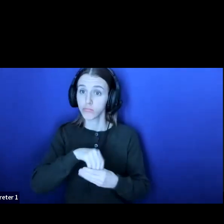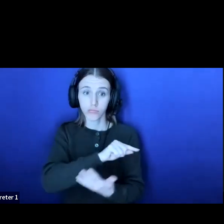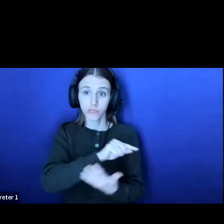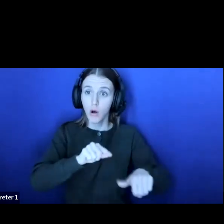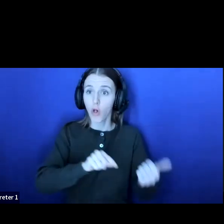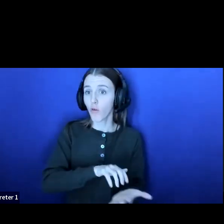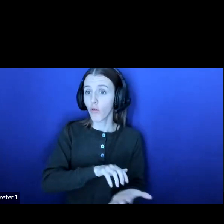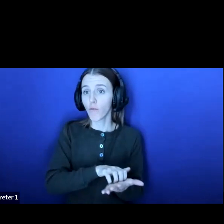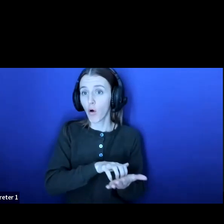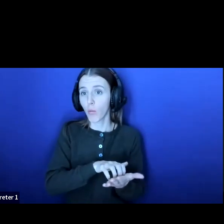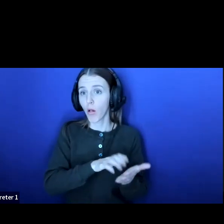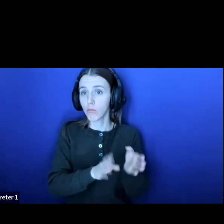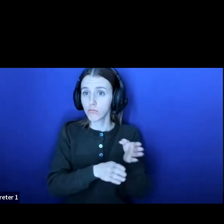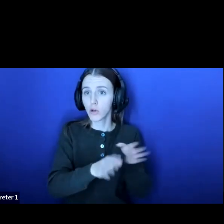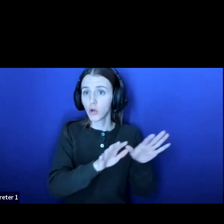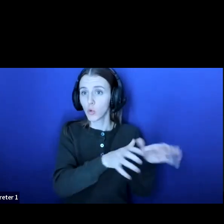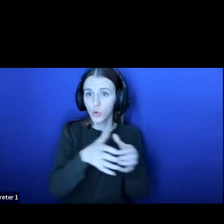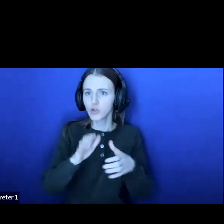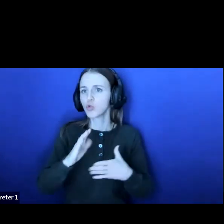show cross-movement solidarity.